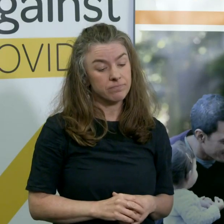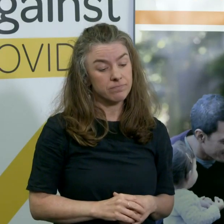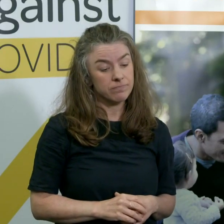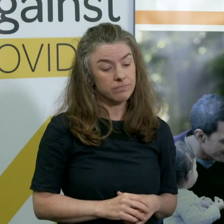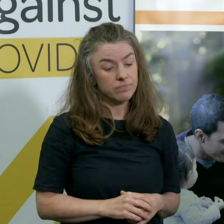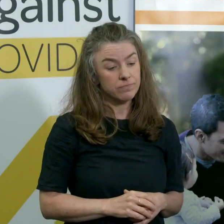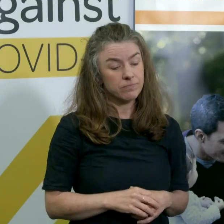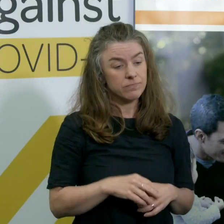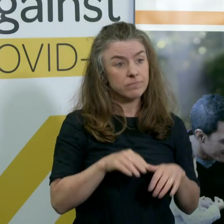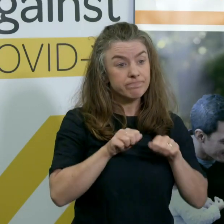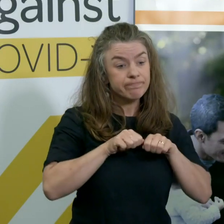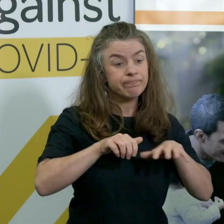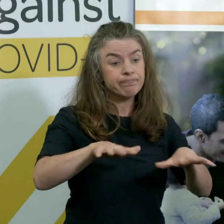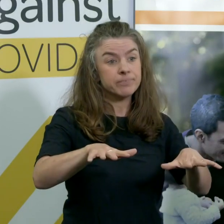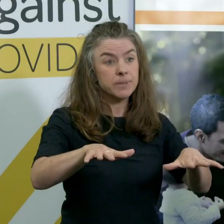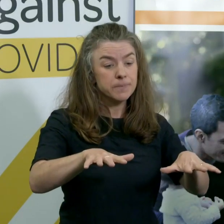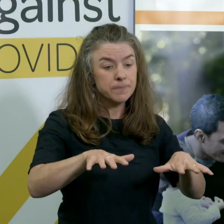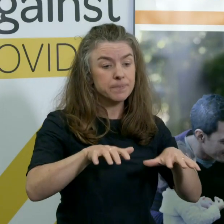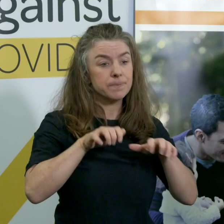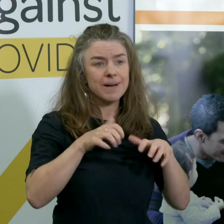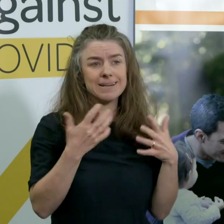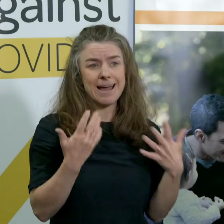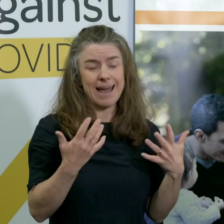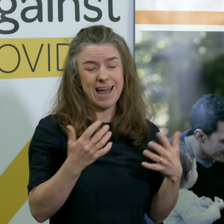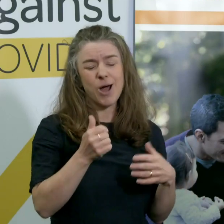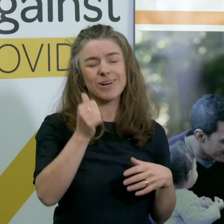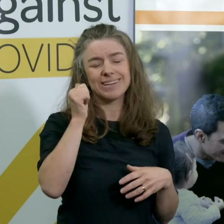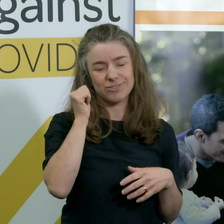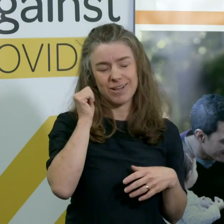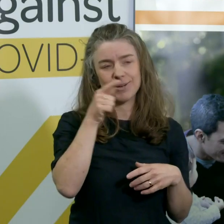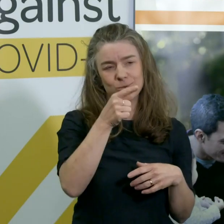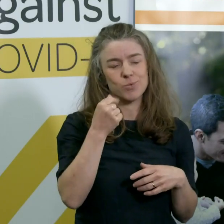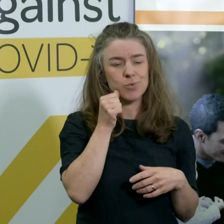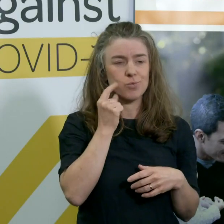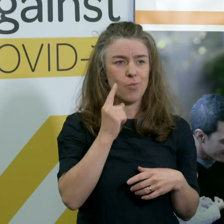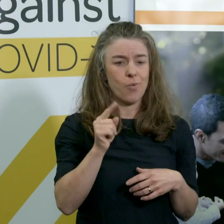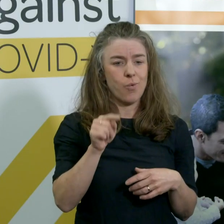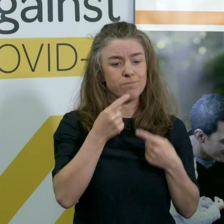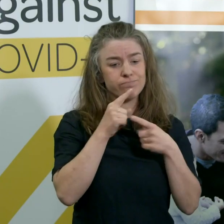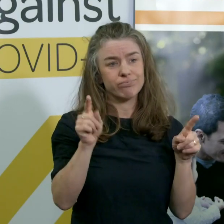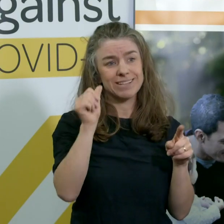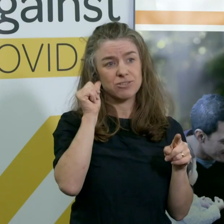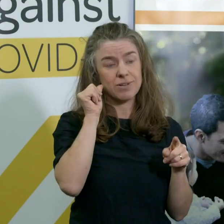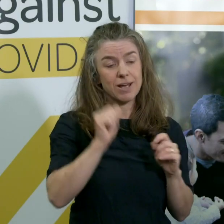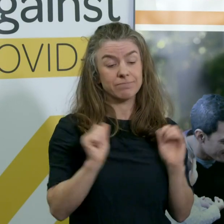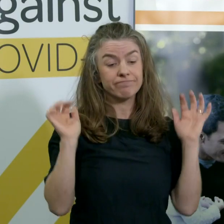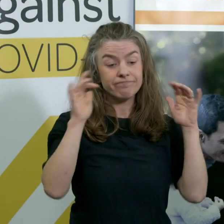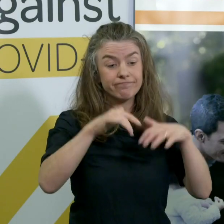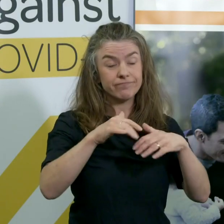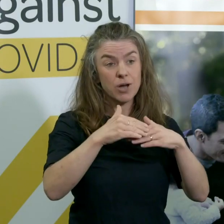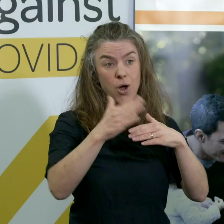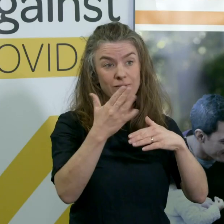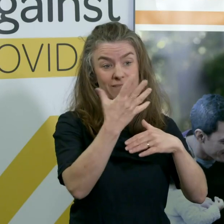To slow the spread of COVID-19, as of yesterday, you would have heard the announcements yesterday afternoon, in addition to gatherings of